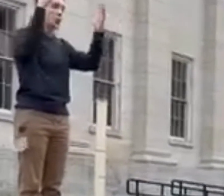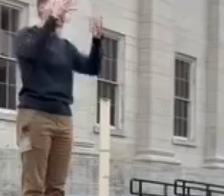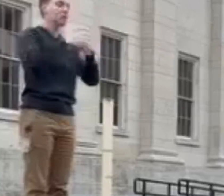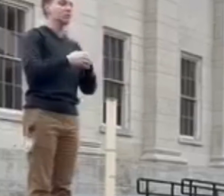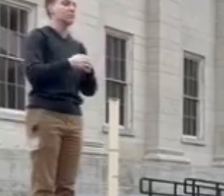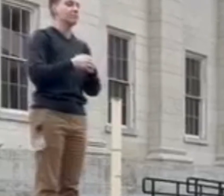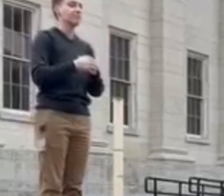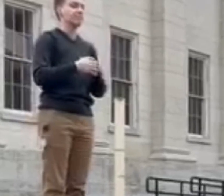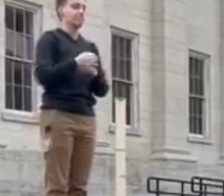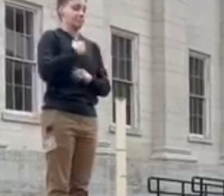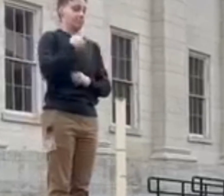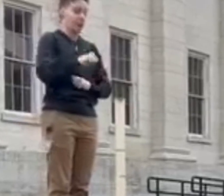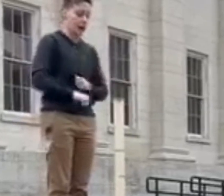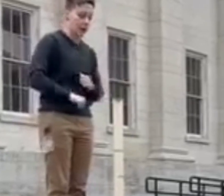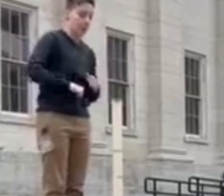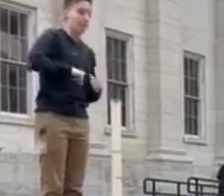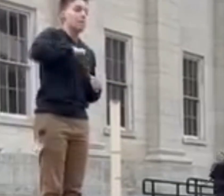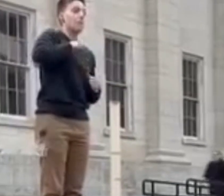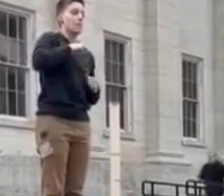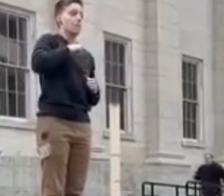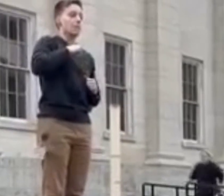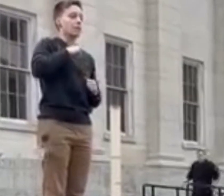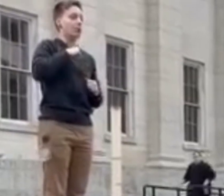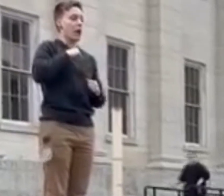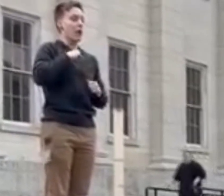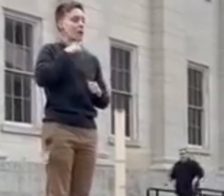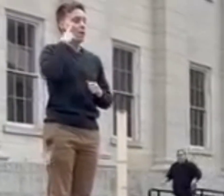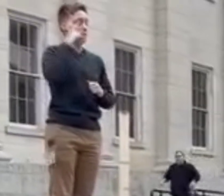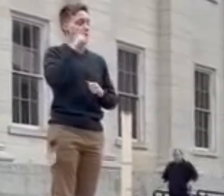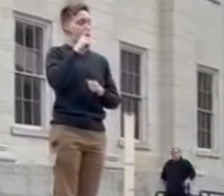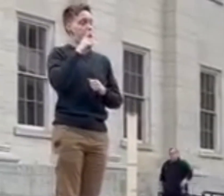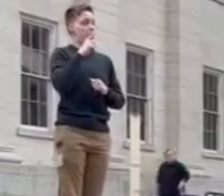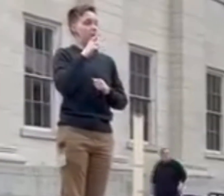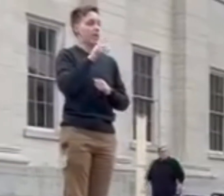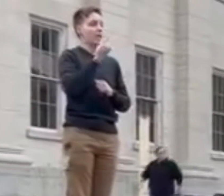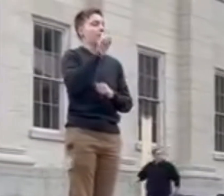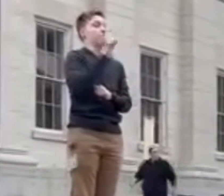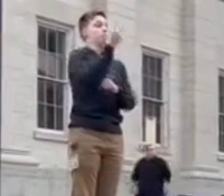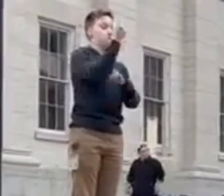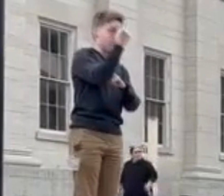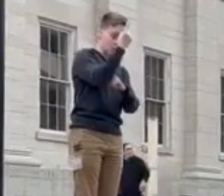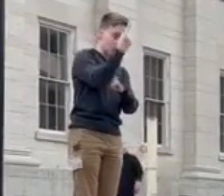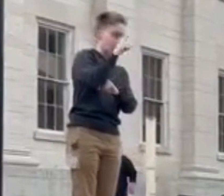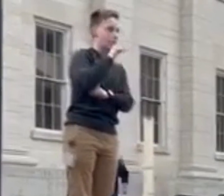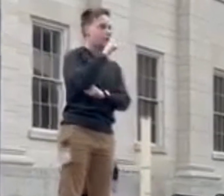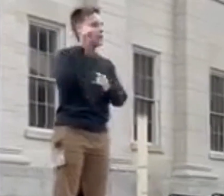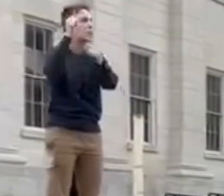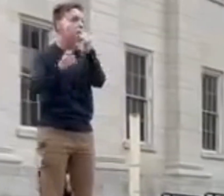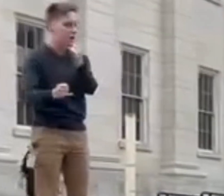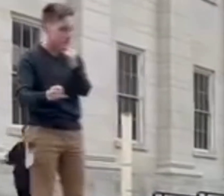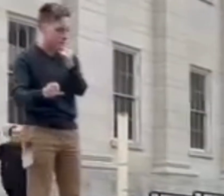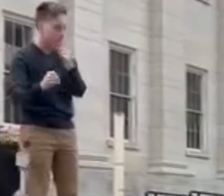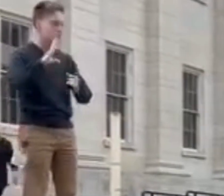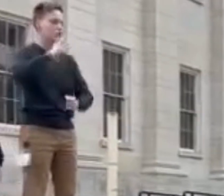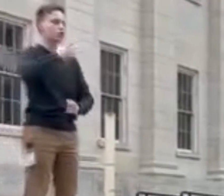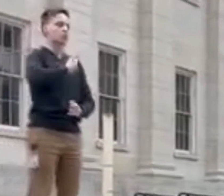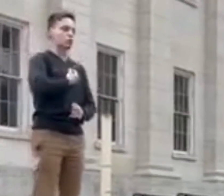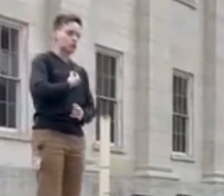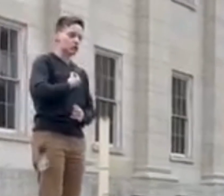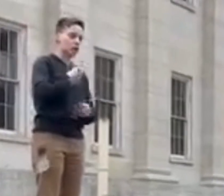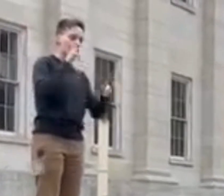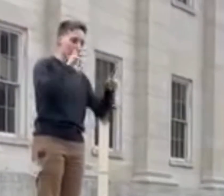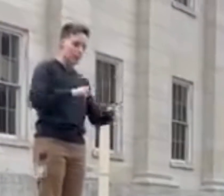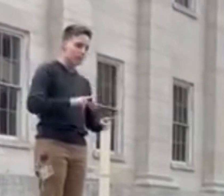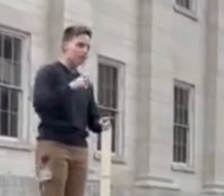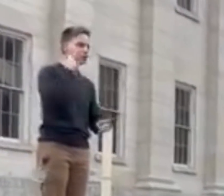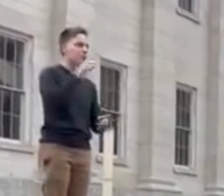I am proudly serving as the first, but definitely not the last, trans person to sit